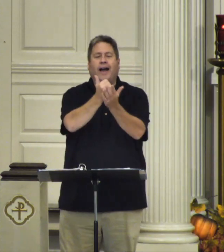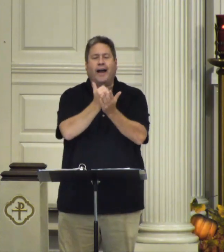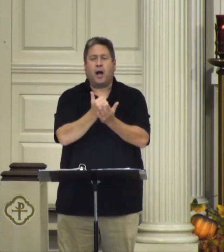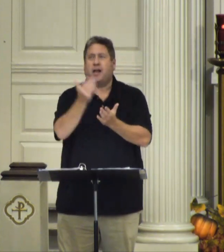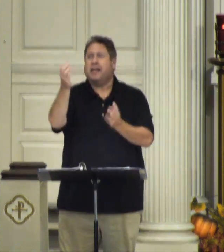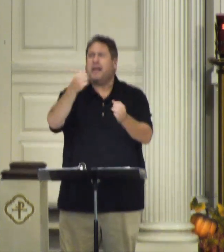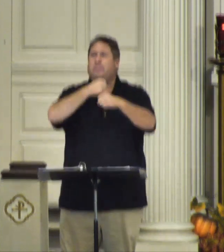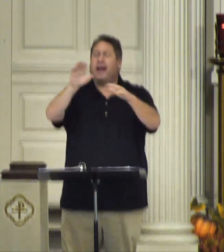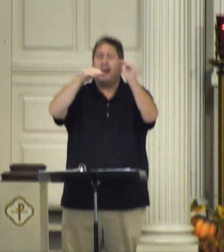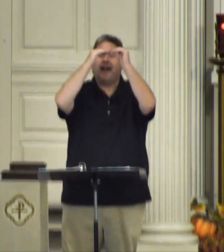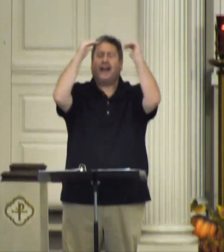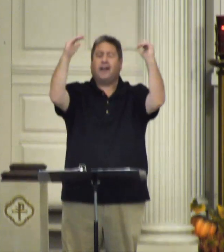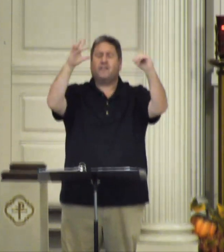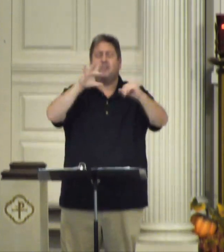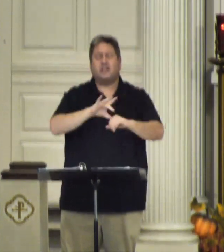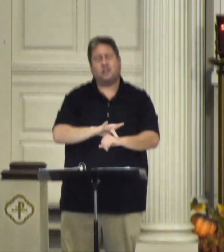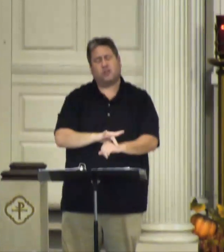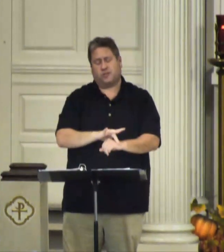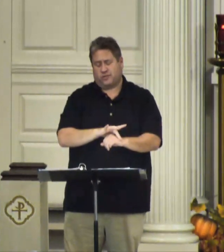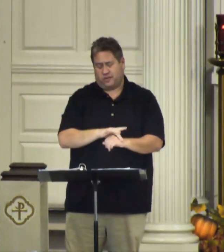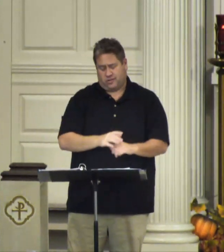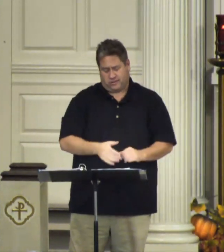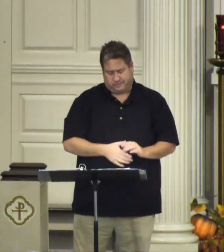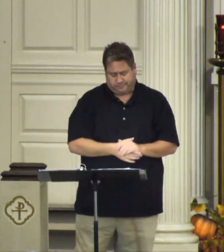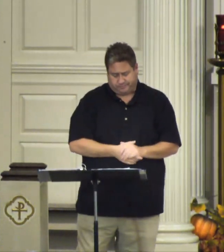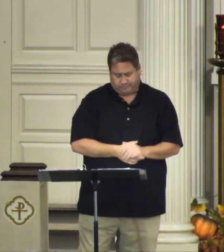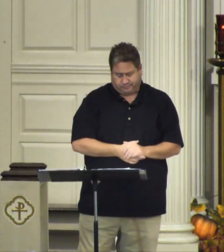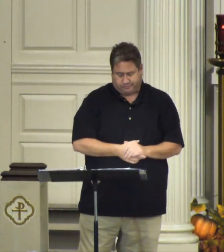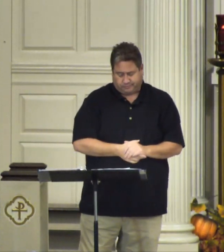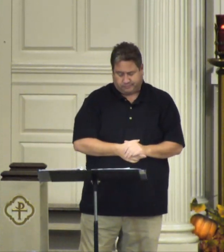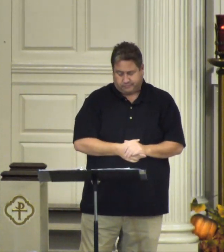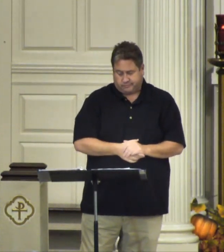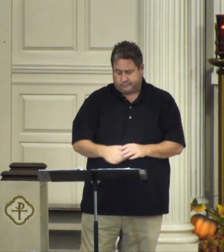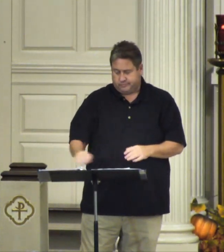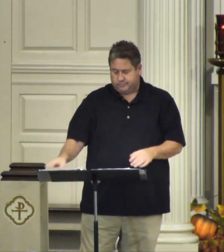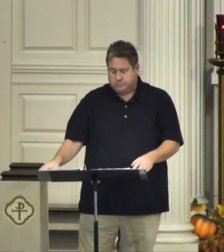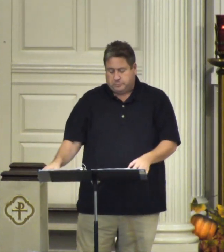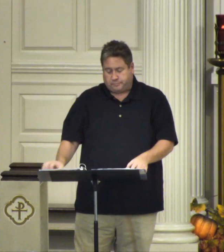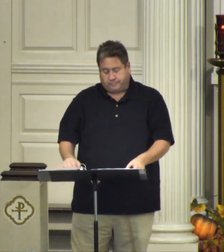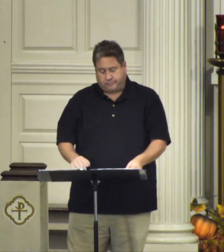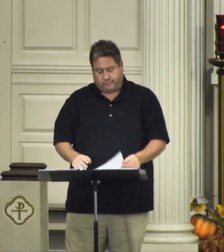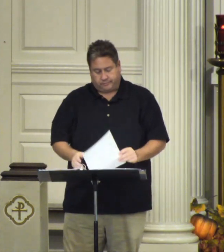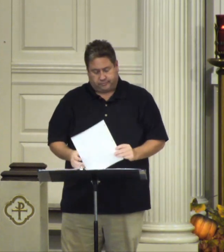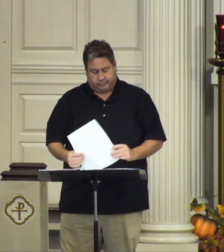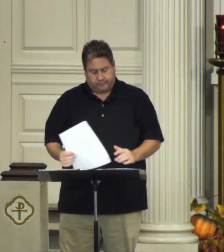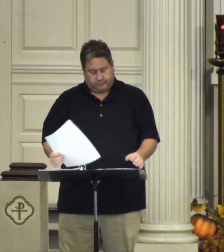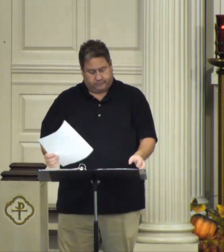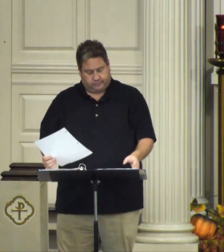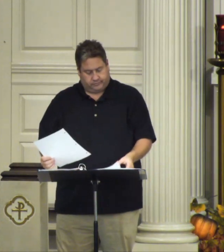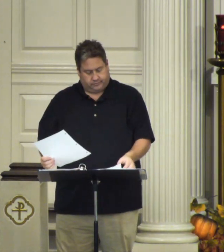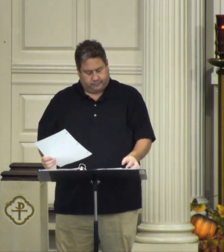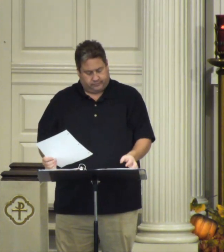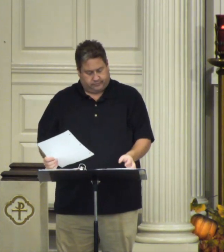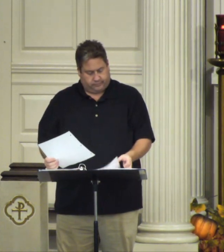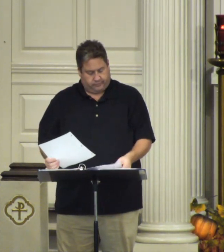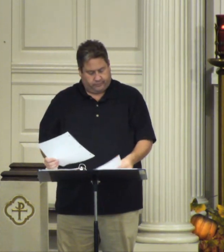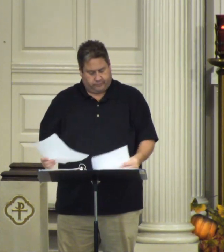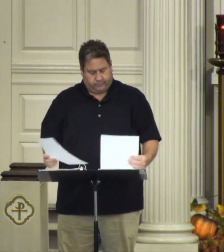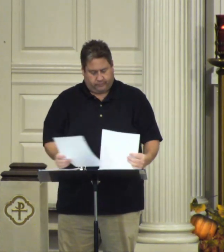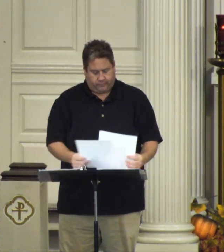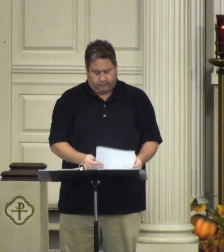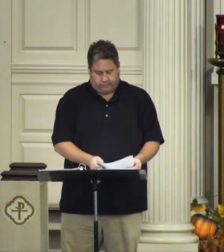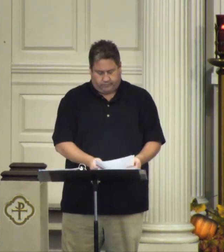Our help is from the Lord, who made heaven and